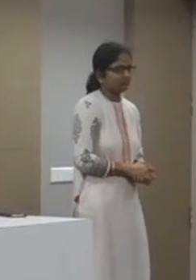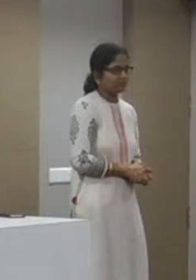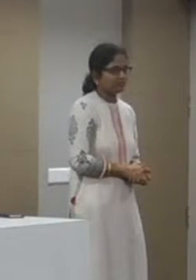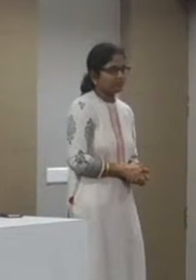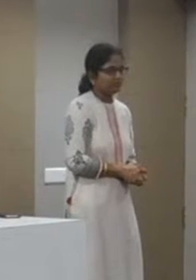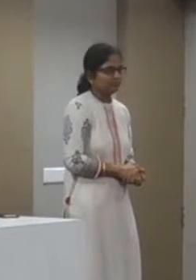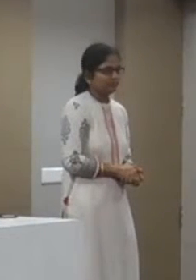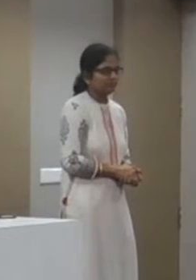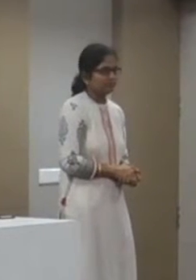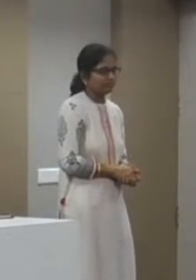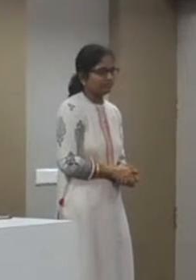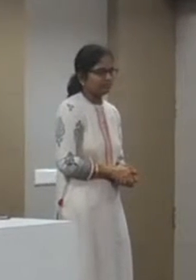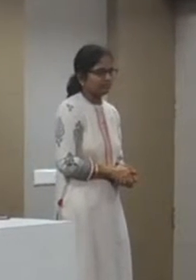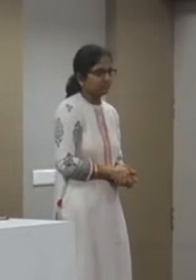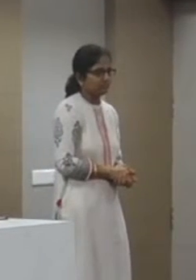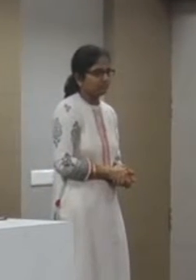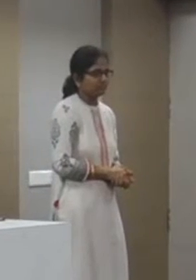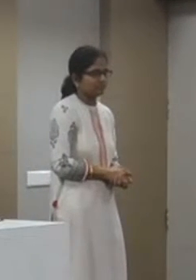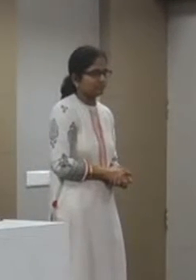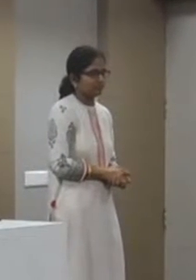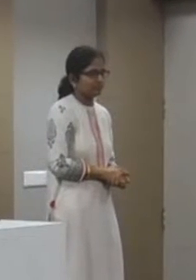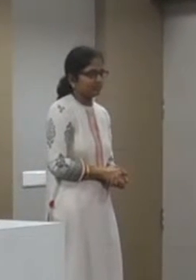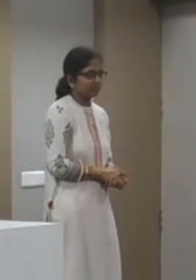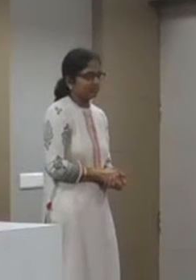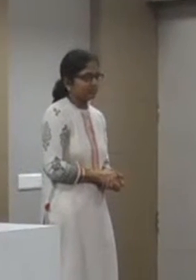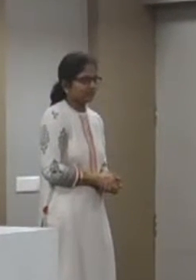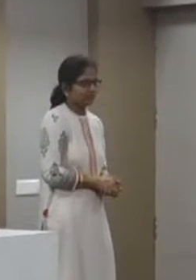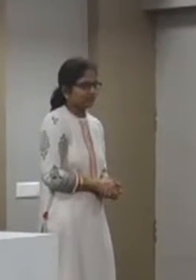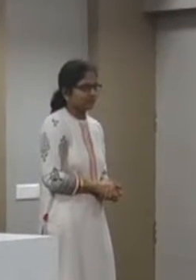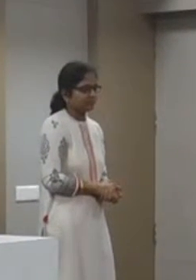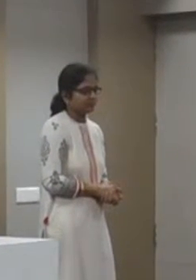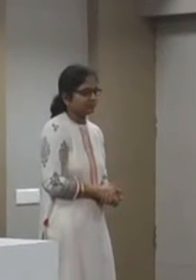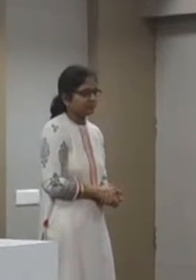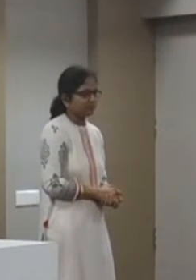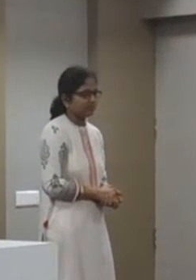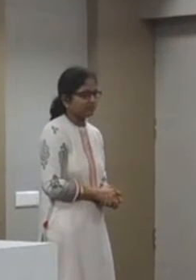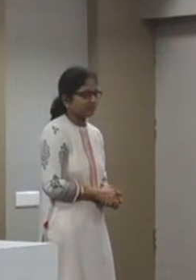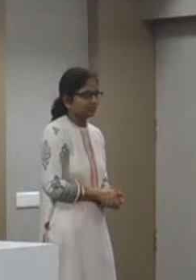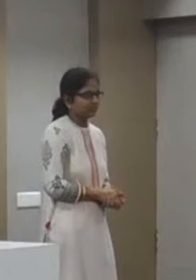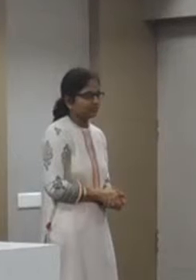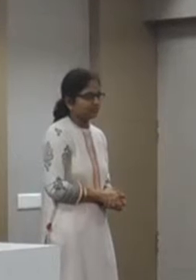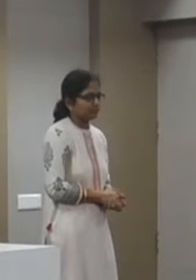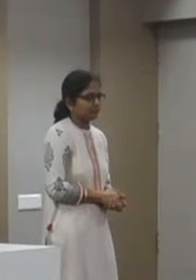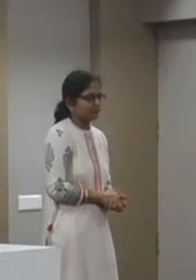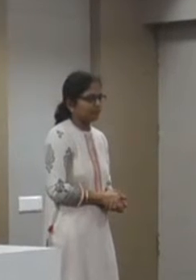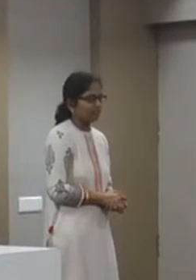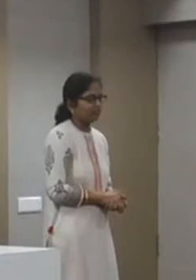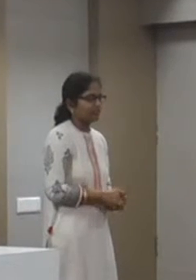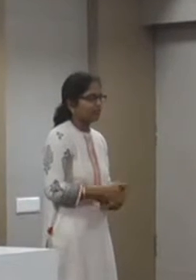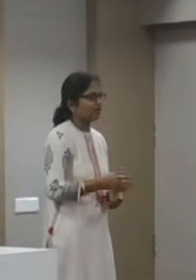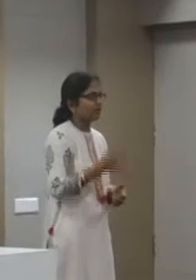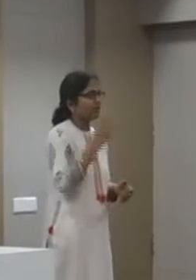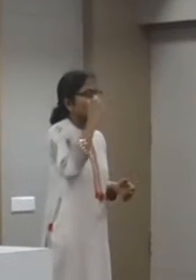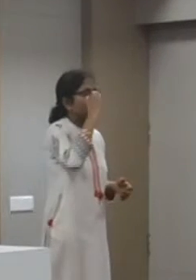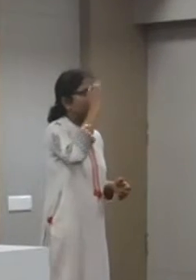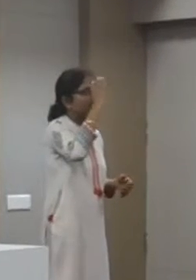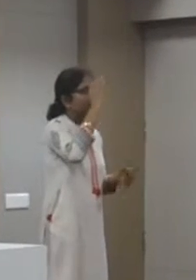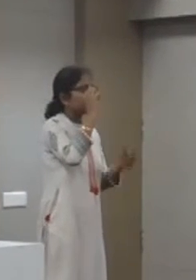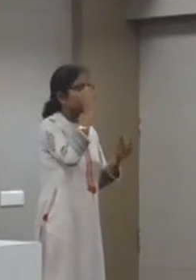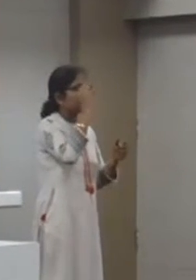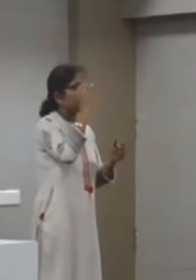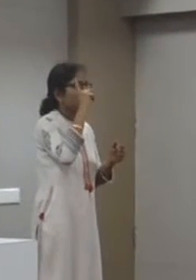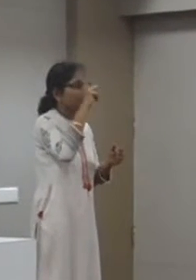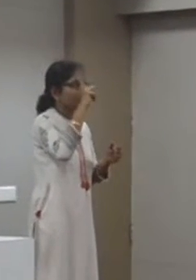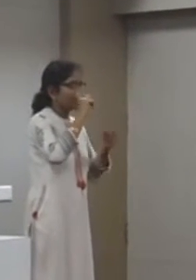Now, on behalf of the Collector North and Chief Electoral Officer, I, Narayan